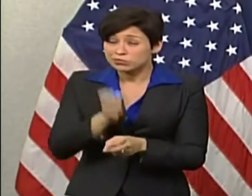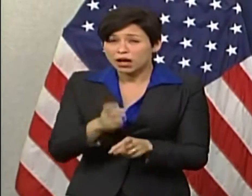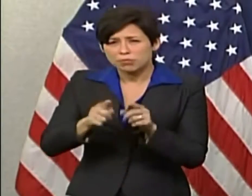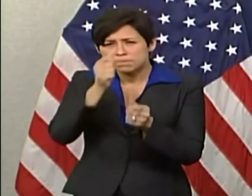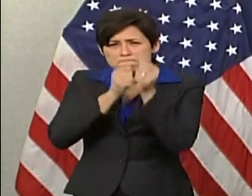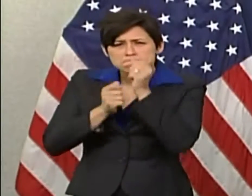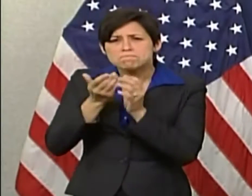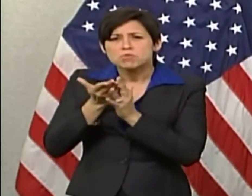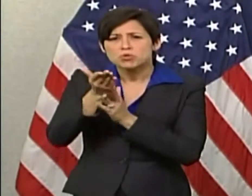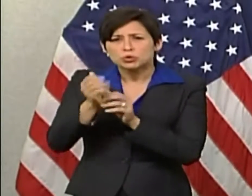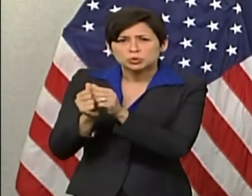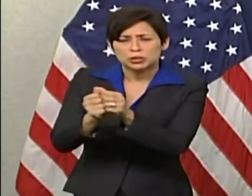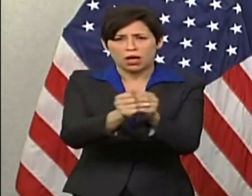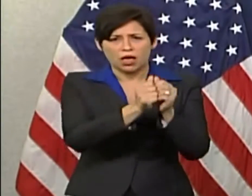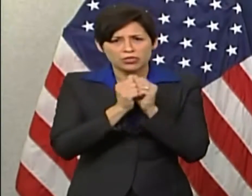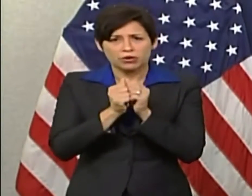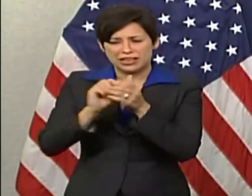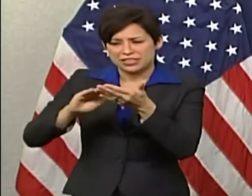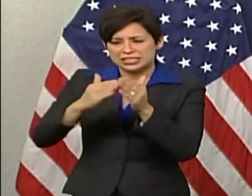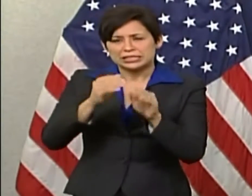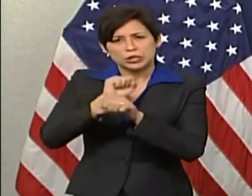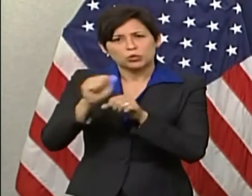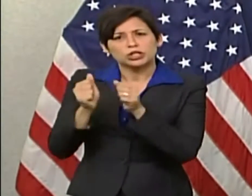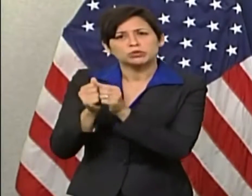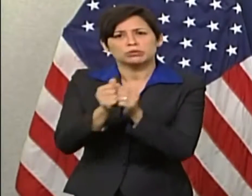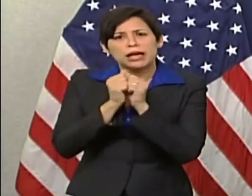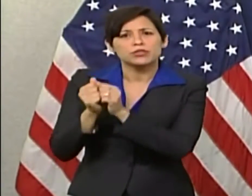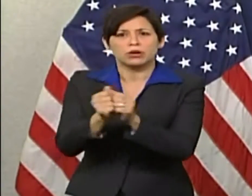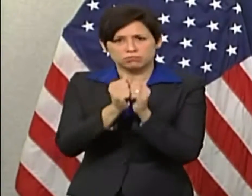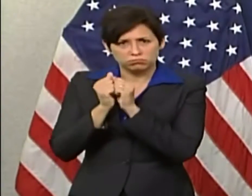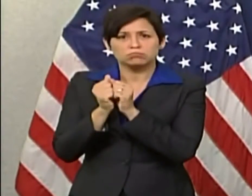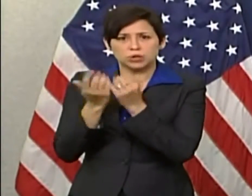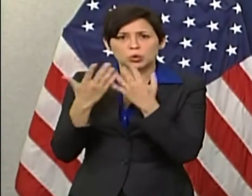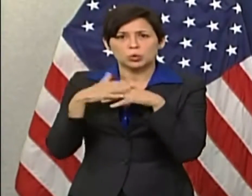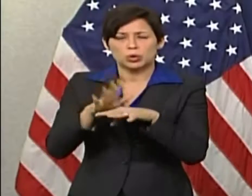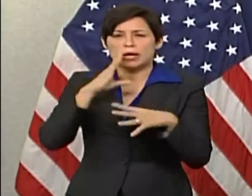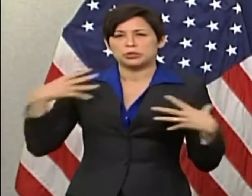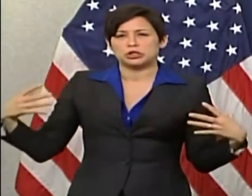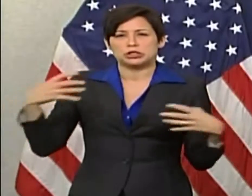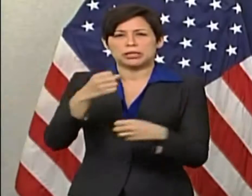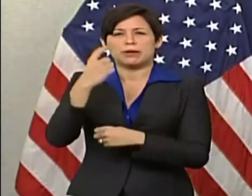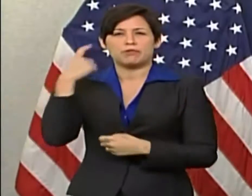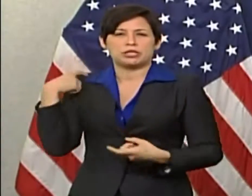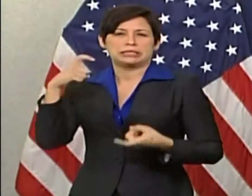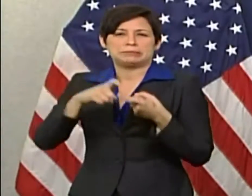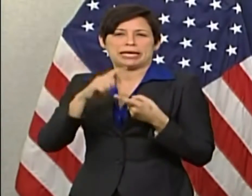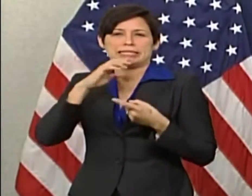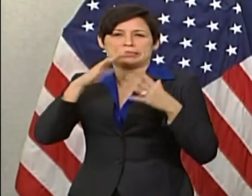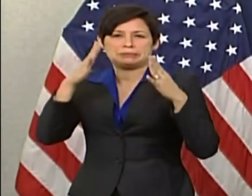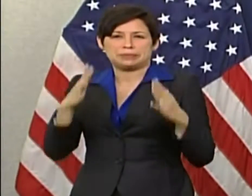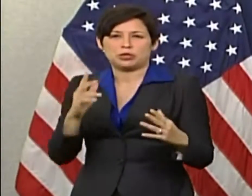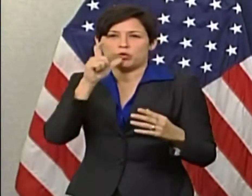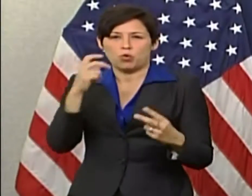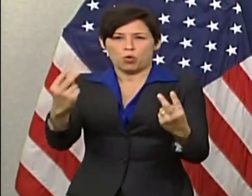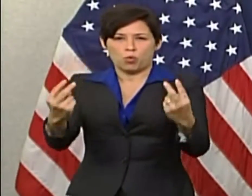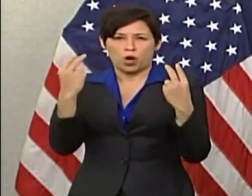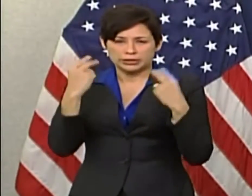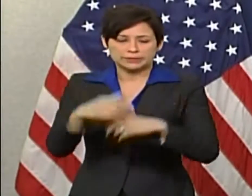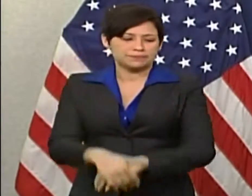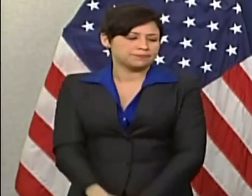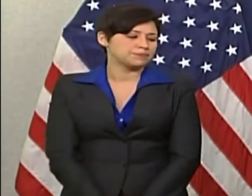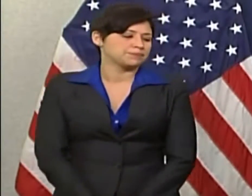as the city already always does. Let me summarize for our Spanish speakers and our audience. Por favor,